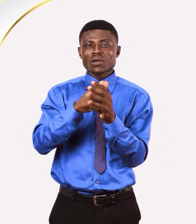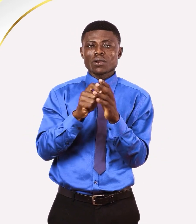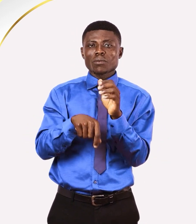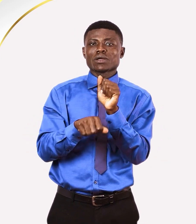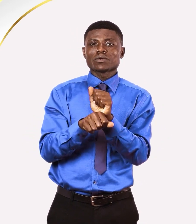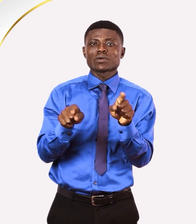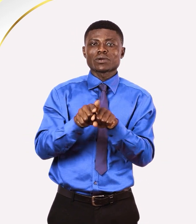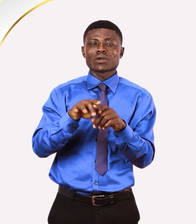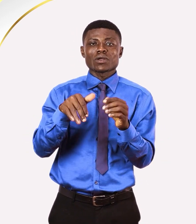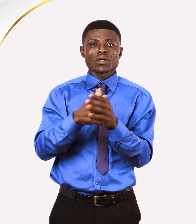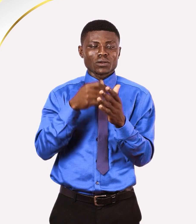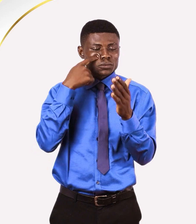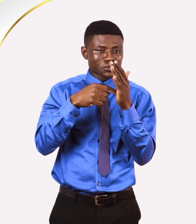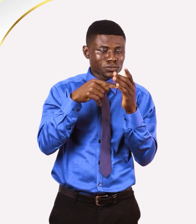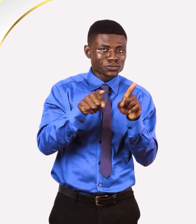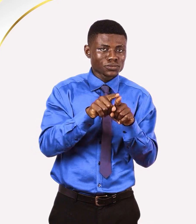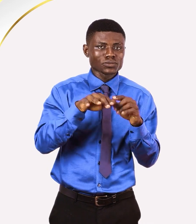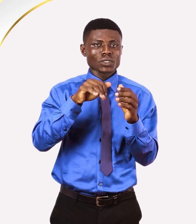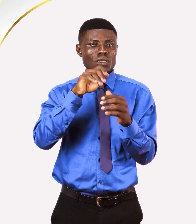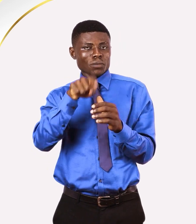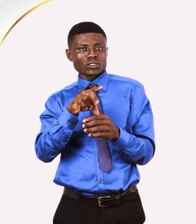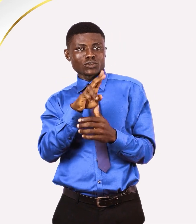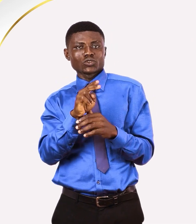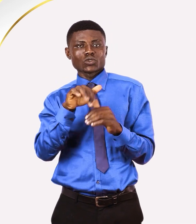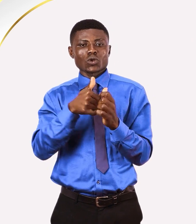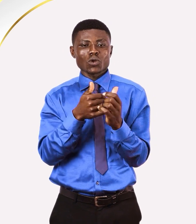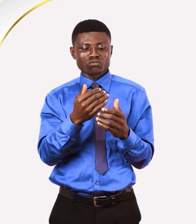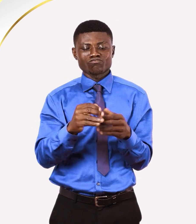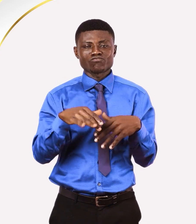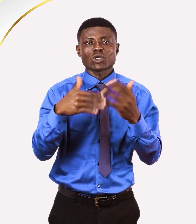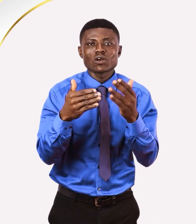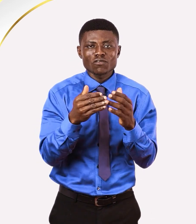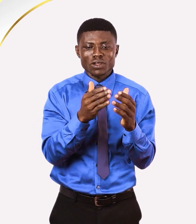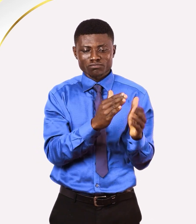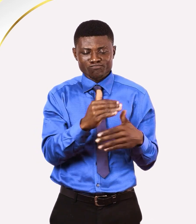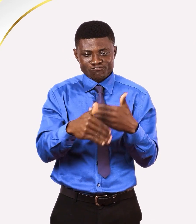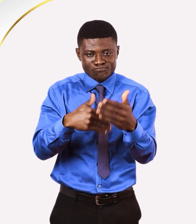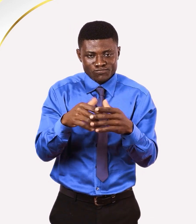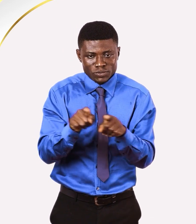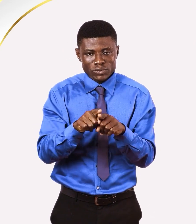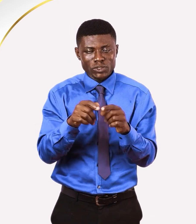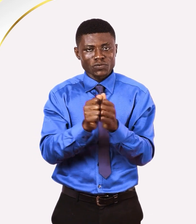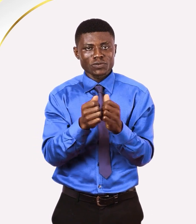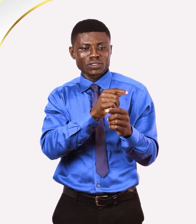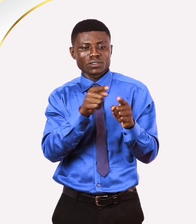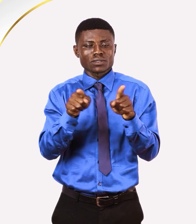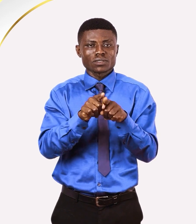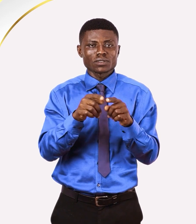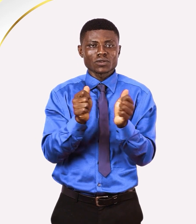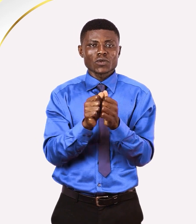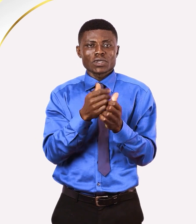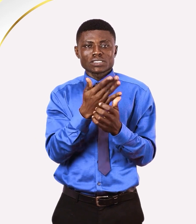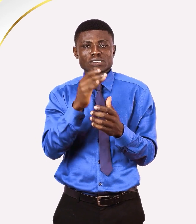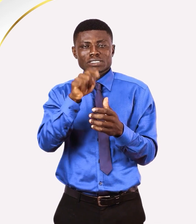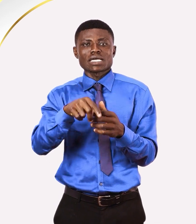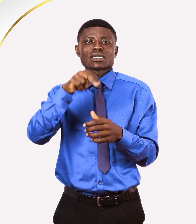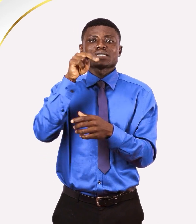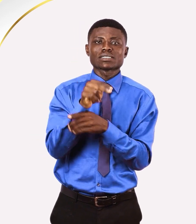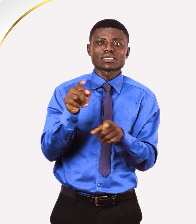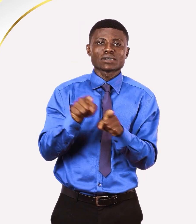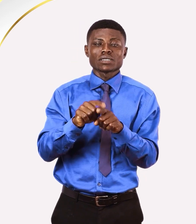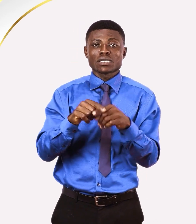out post-offer inspections on use of offer proceeds by issuers in accordance with the